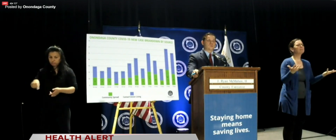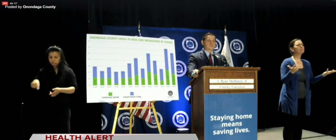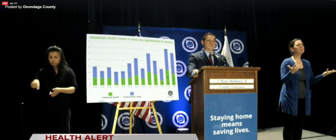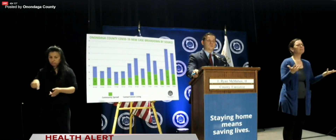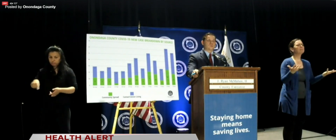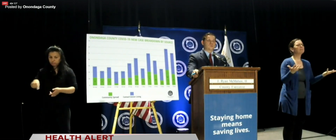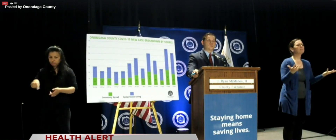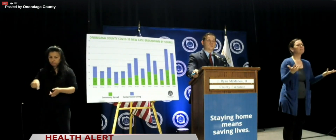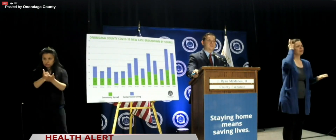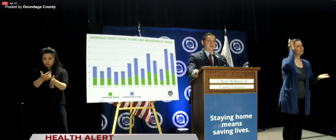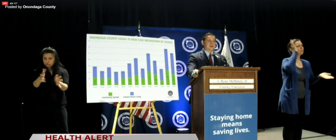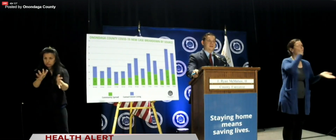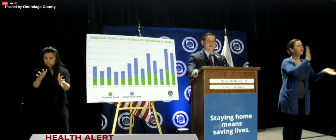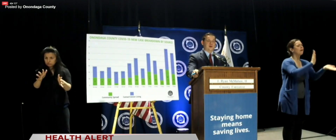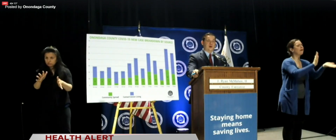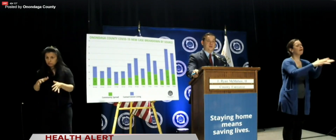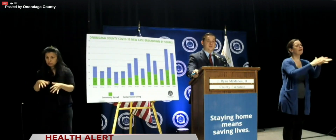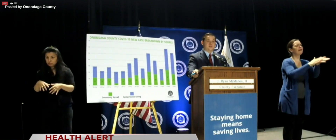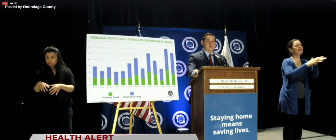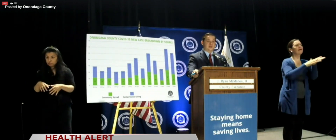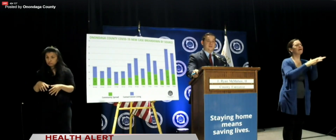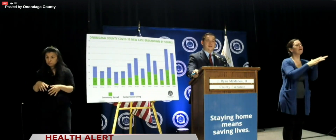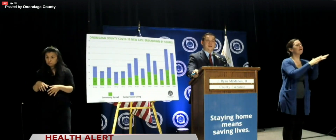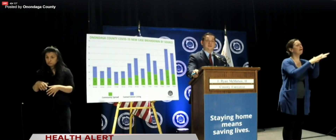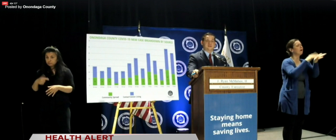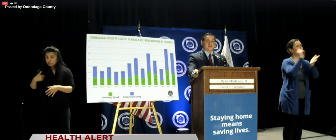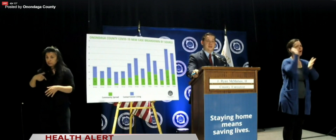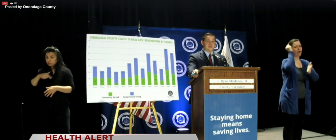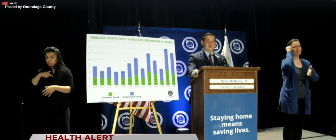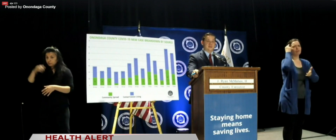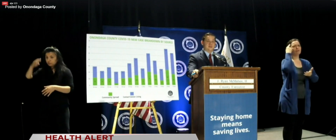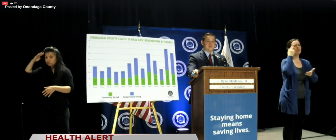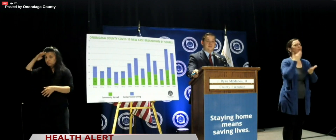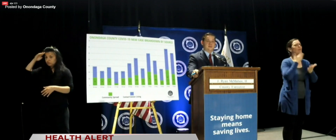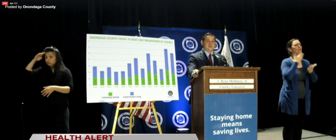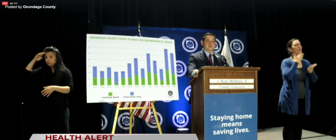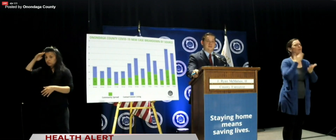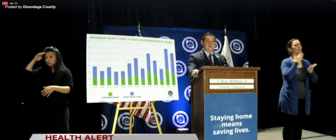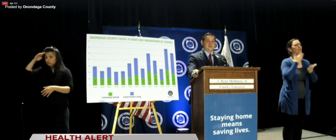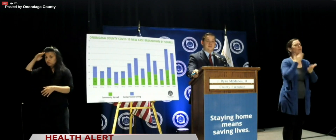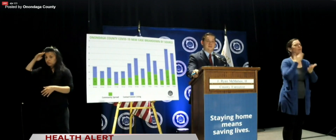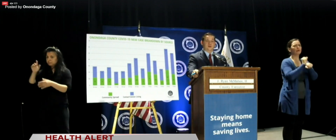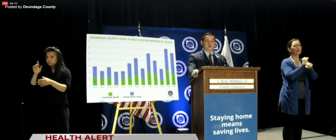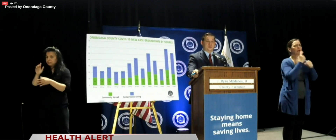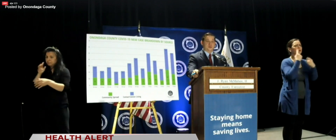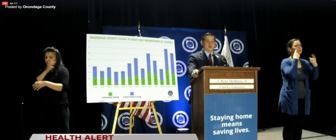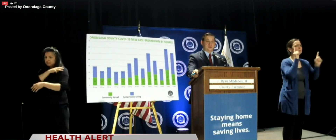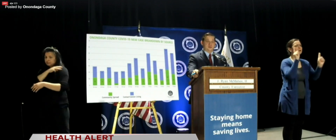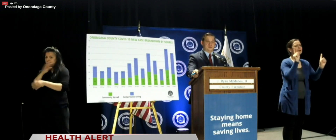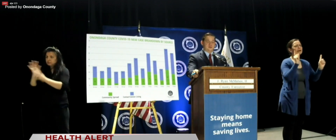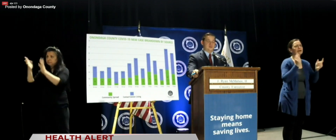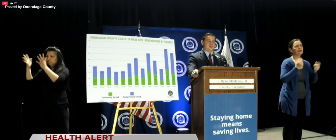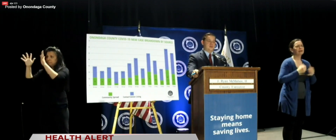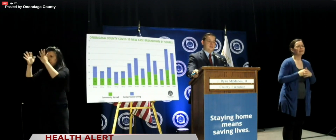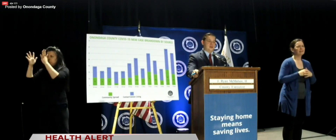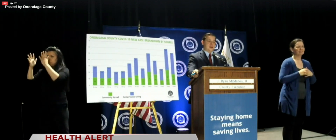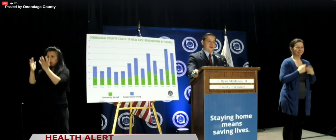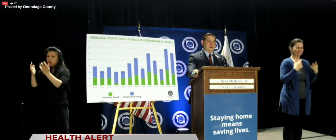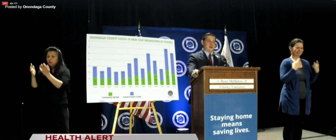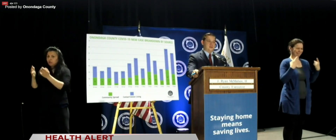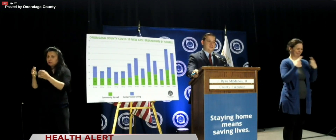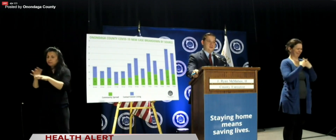has been hit the hardest out of any state in the country,